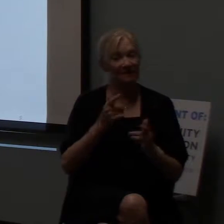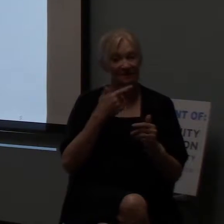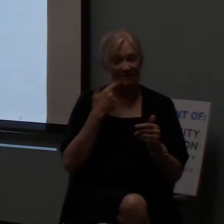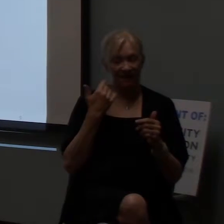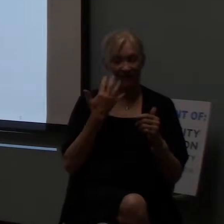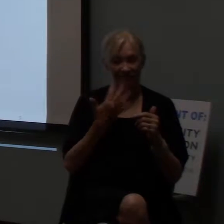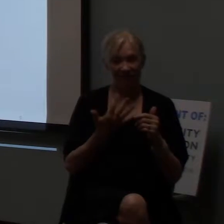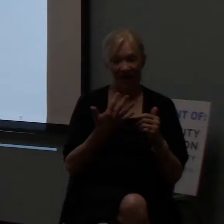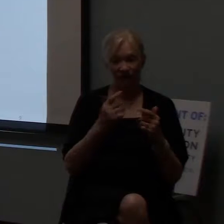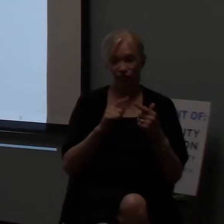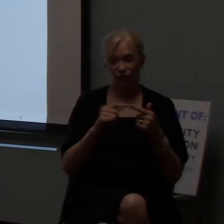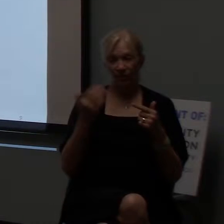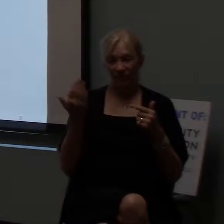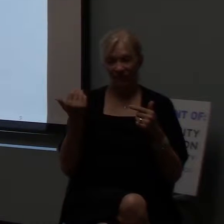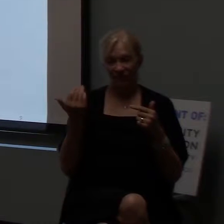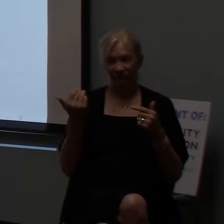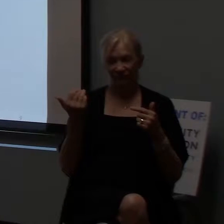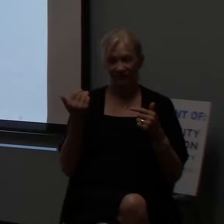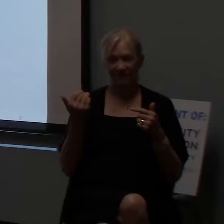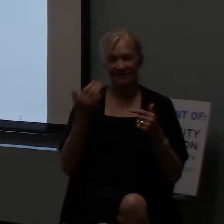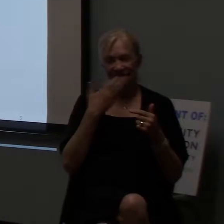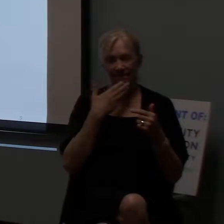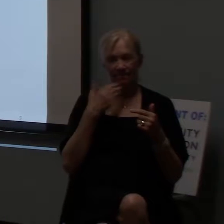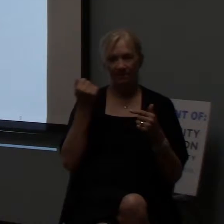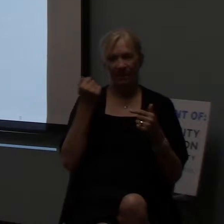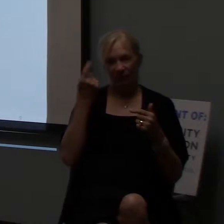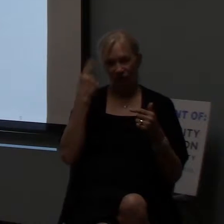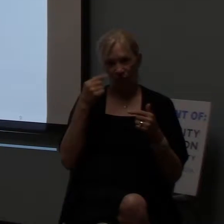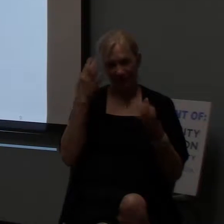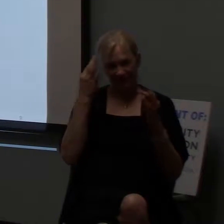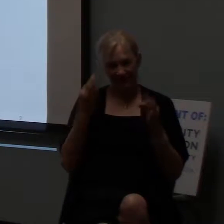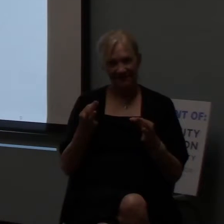to 15 people are optimal for decision making.